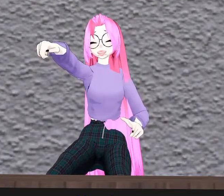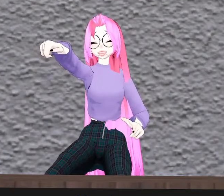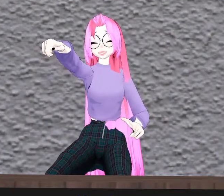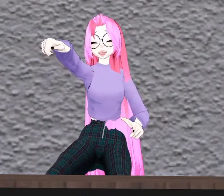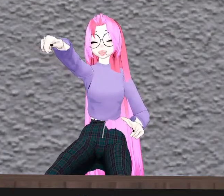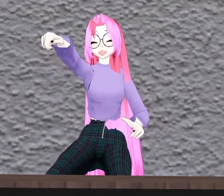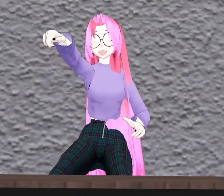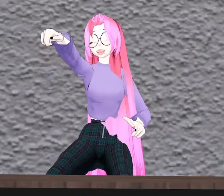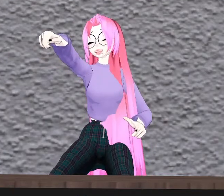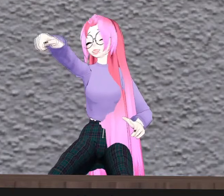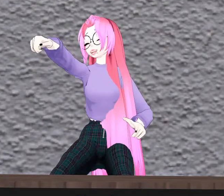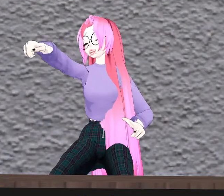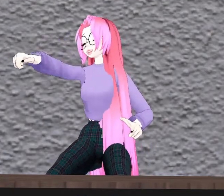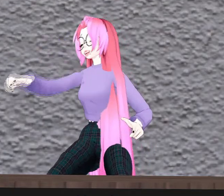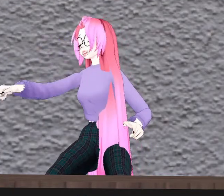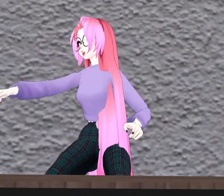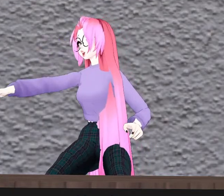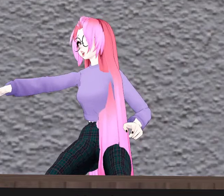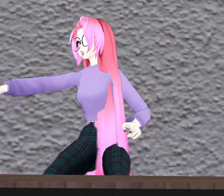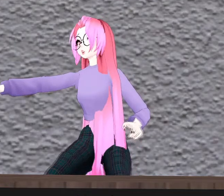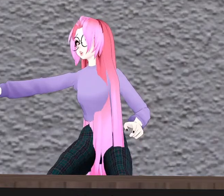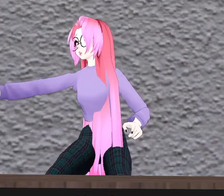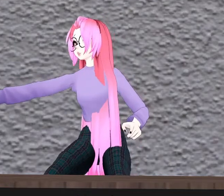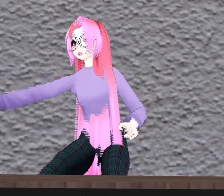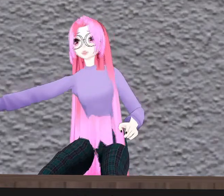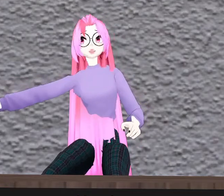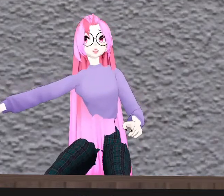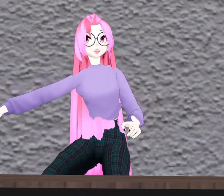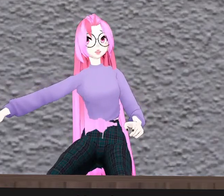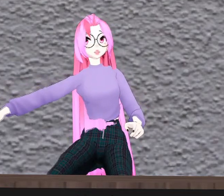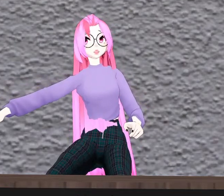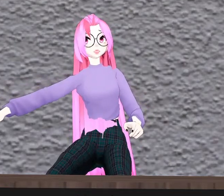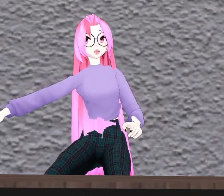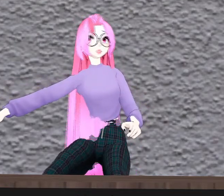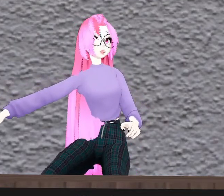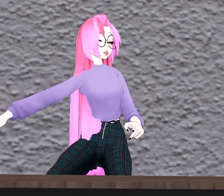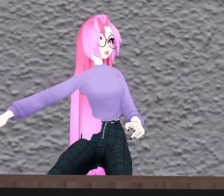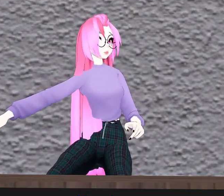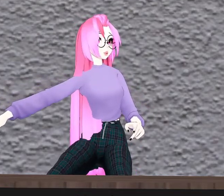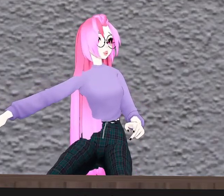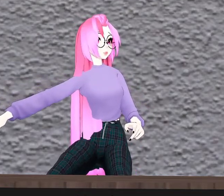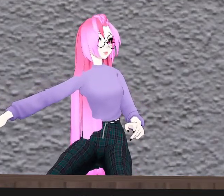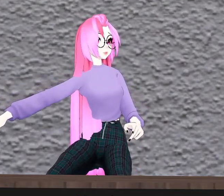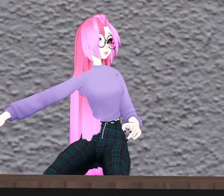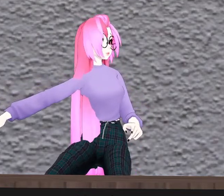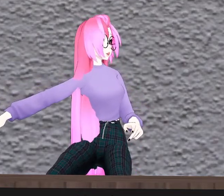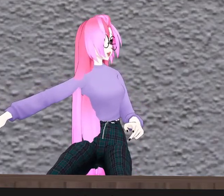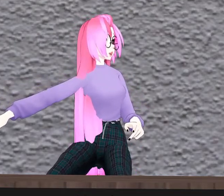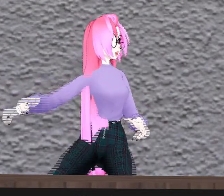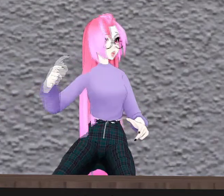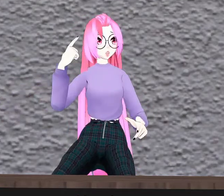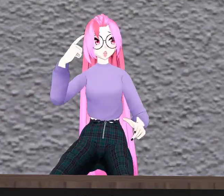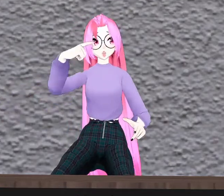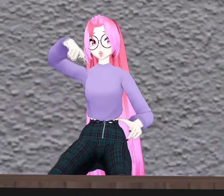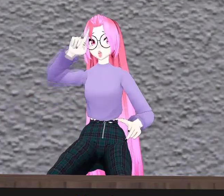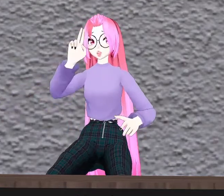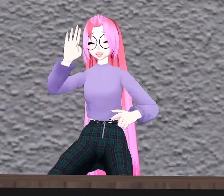change. Mark, please, you need to change. And everyone else looks pretty good. I also think a lot of